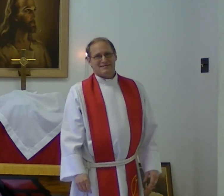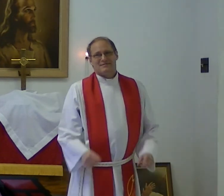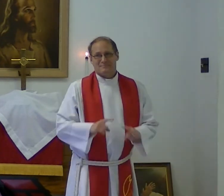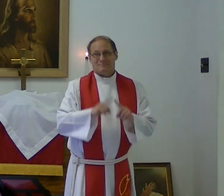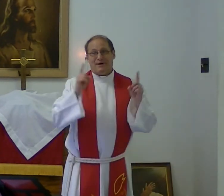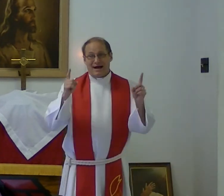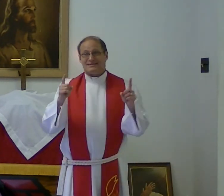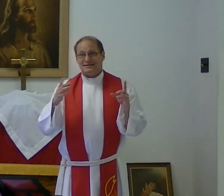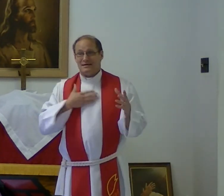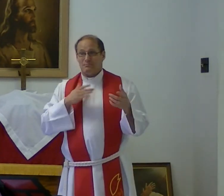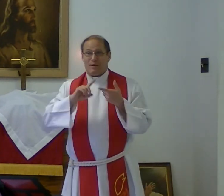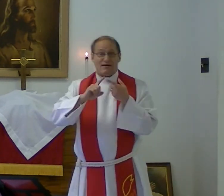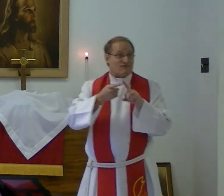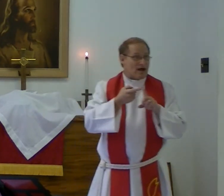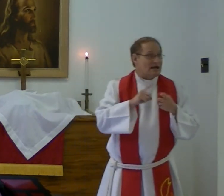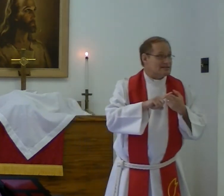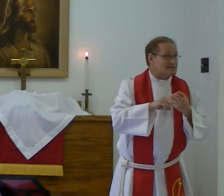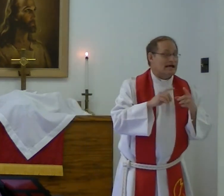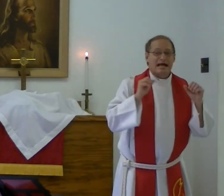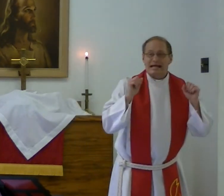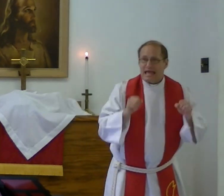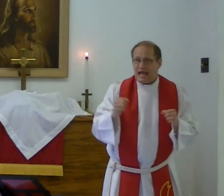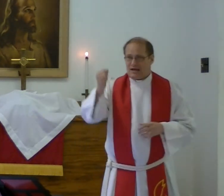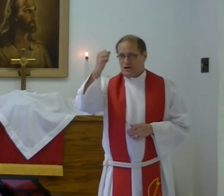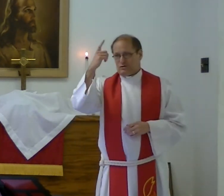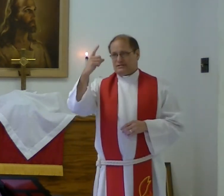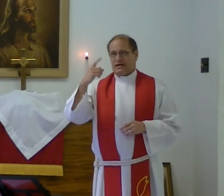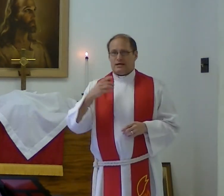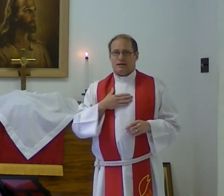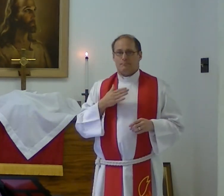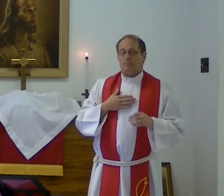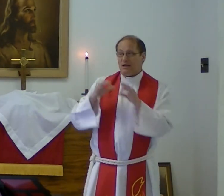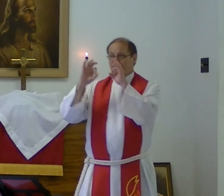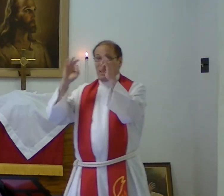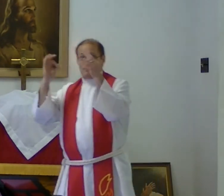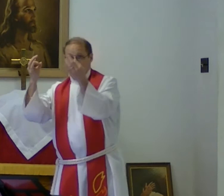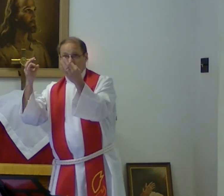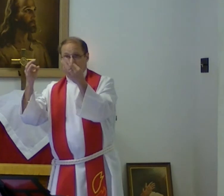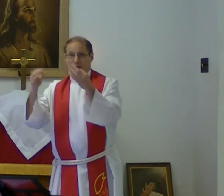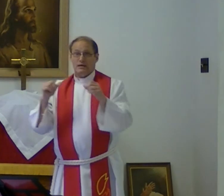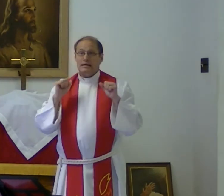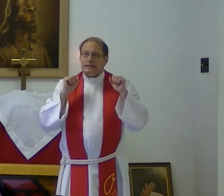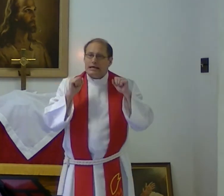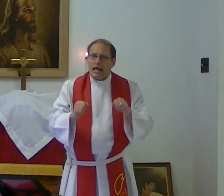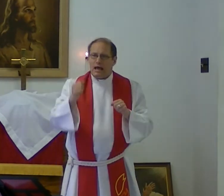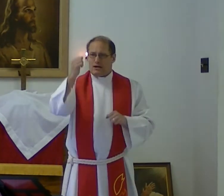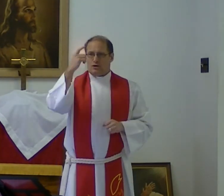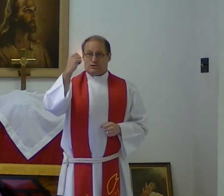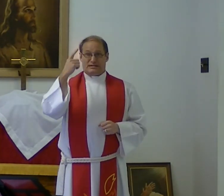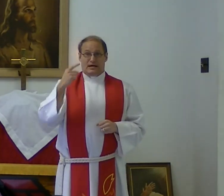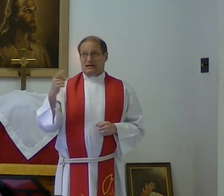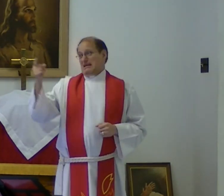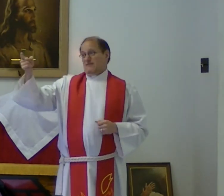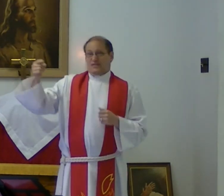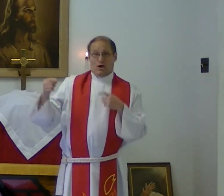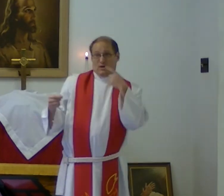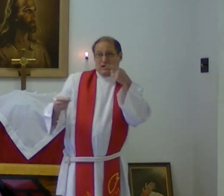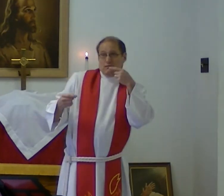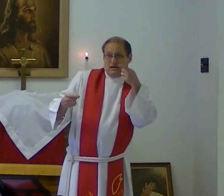But my friends can understand. My family can understand. If they are hearing,